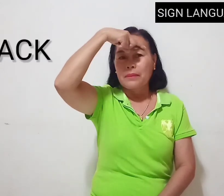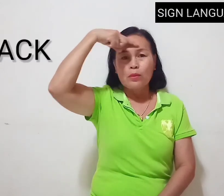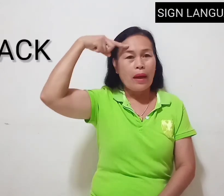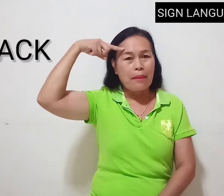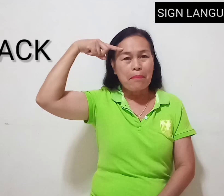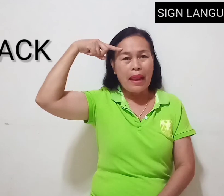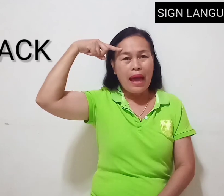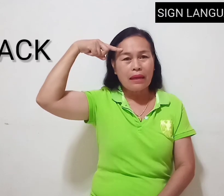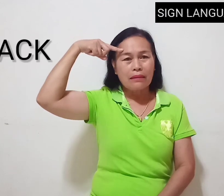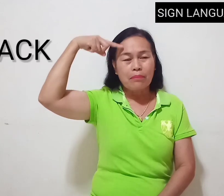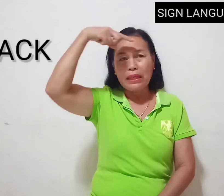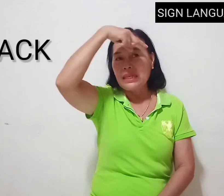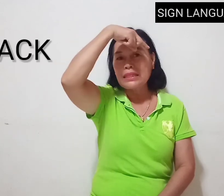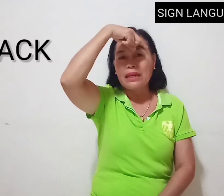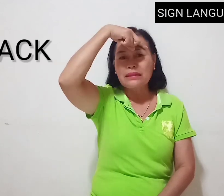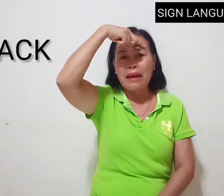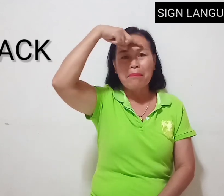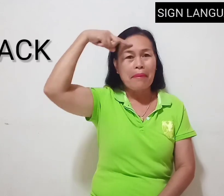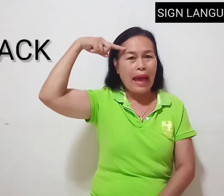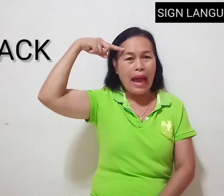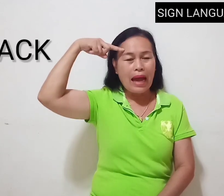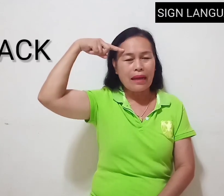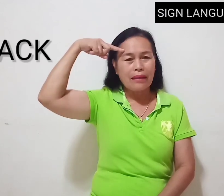This one, black. Ibadlis ang tang, black.